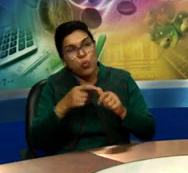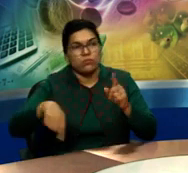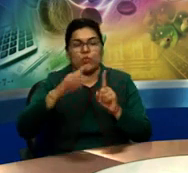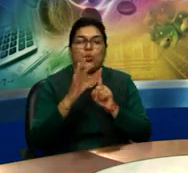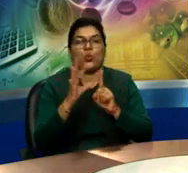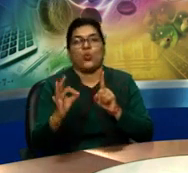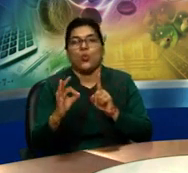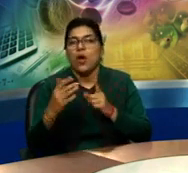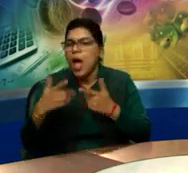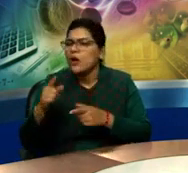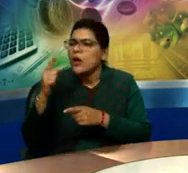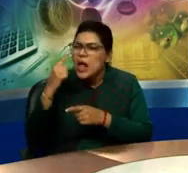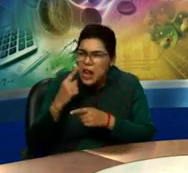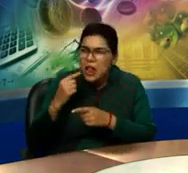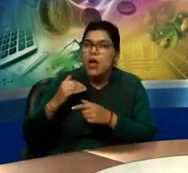Treat everyone equally.